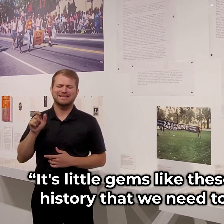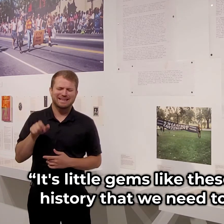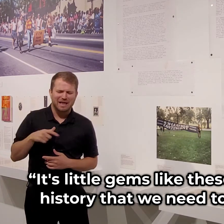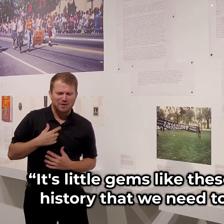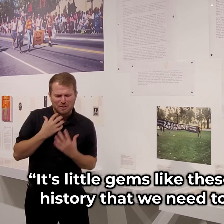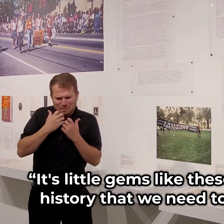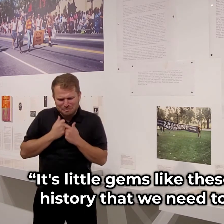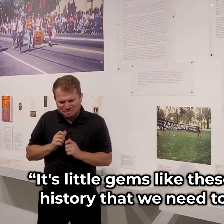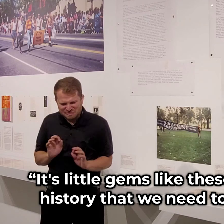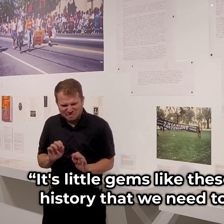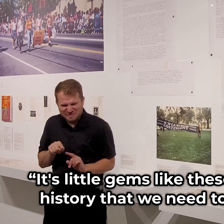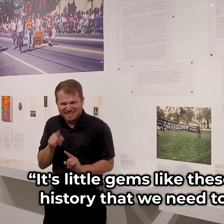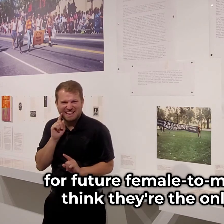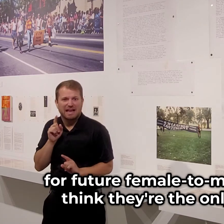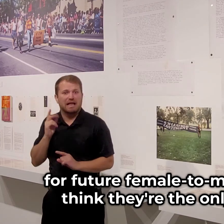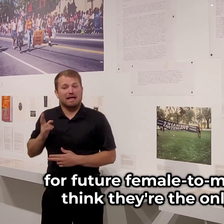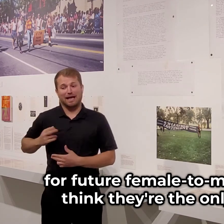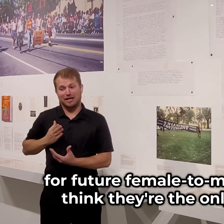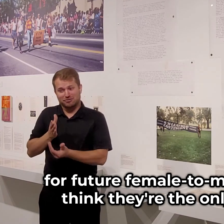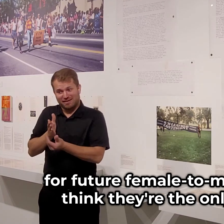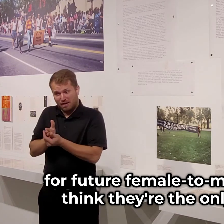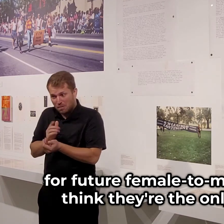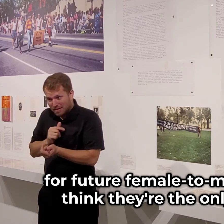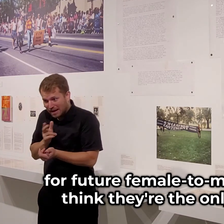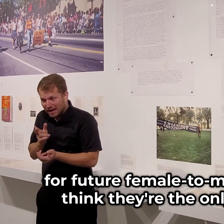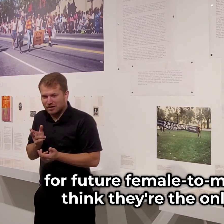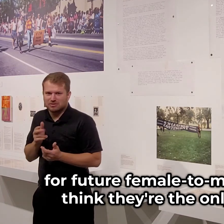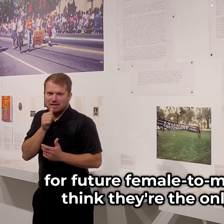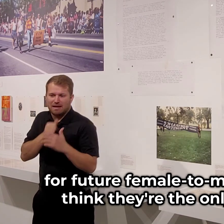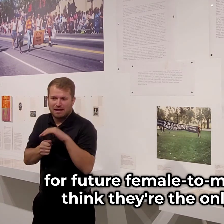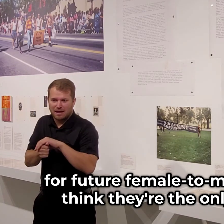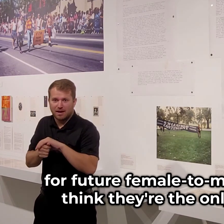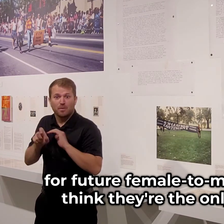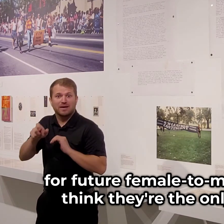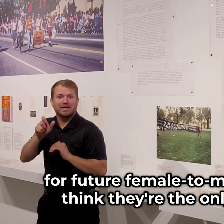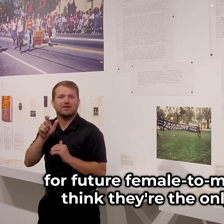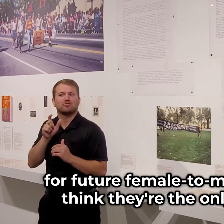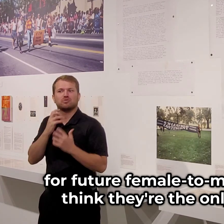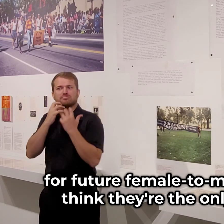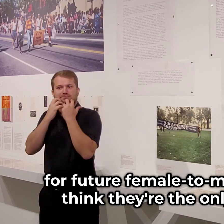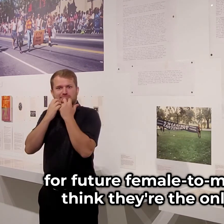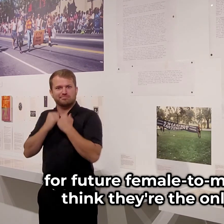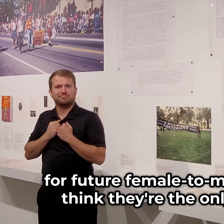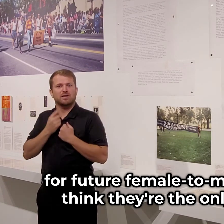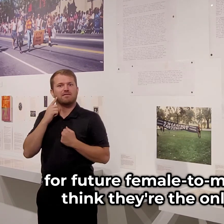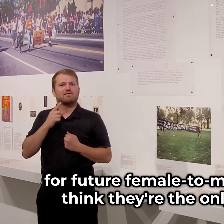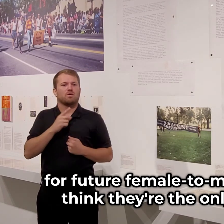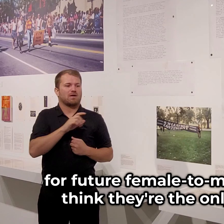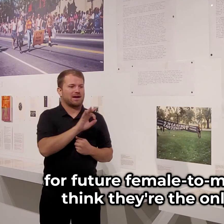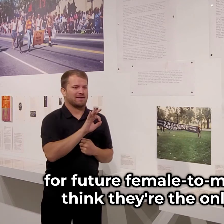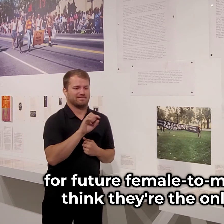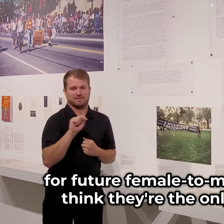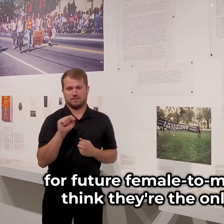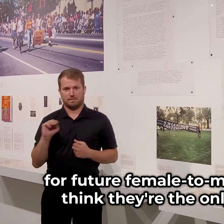that we need to preserve for future female to males who think they're the only one." End quote.